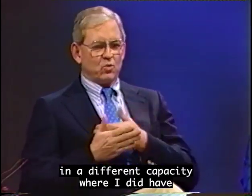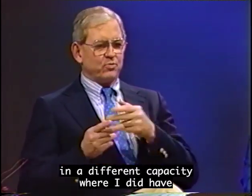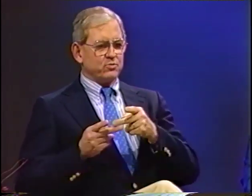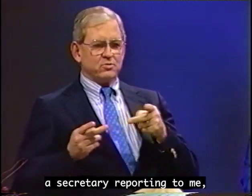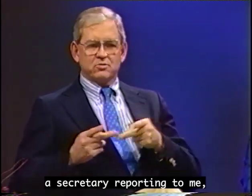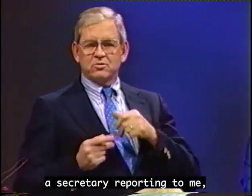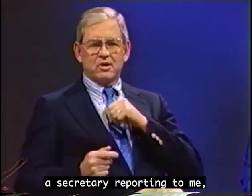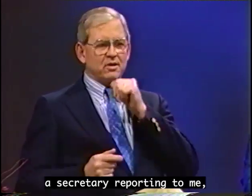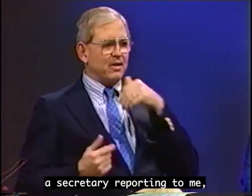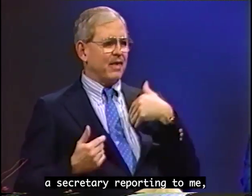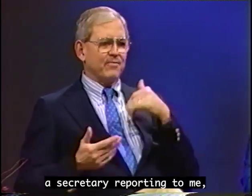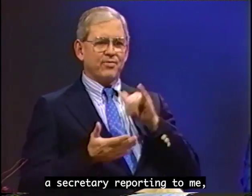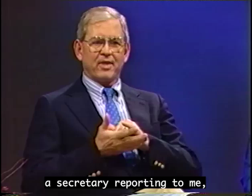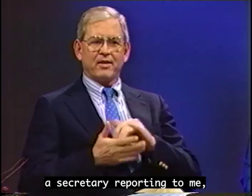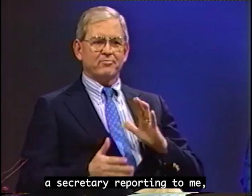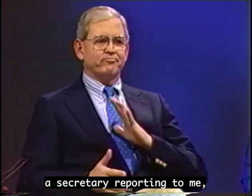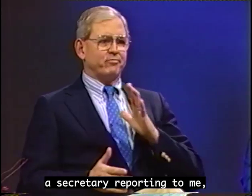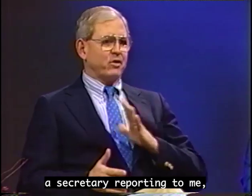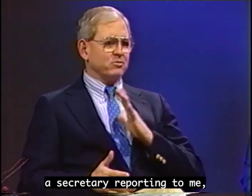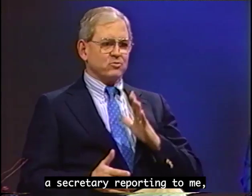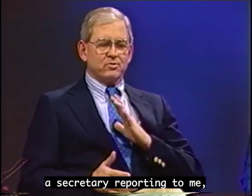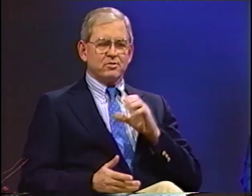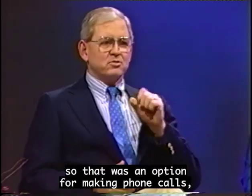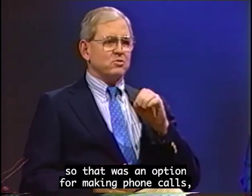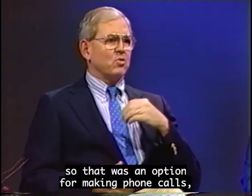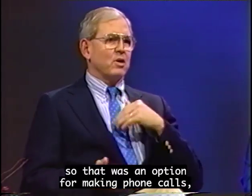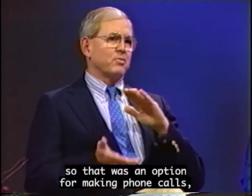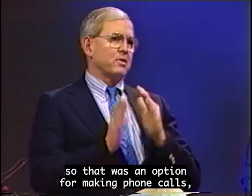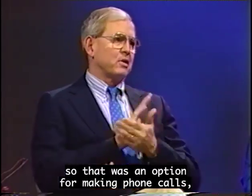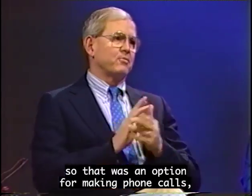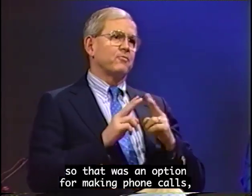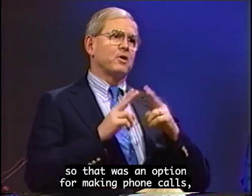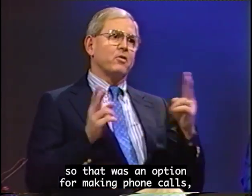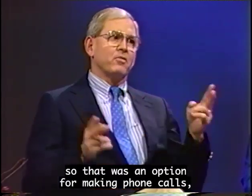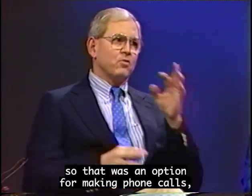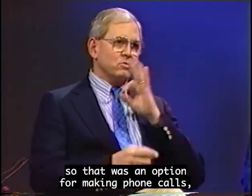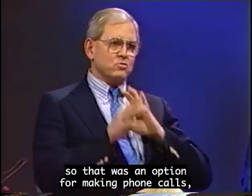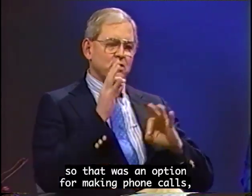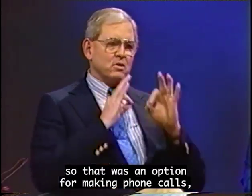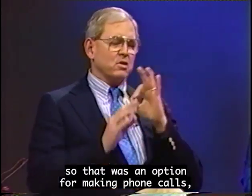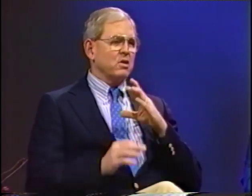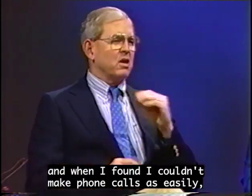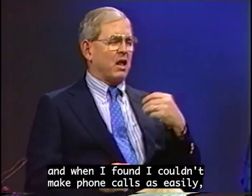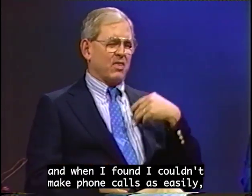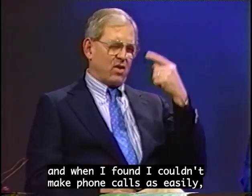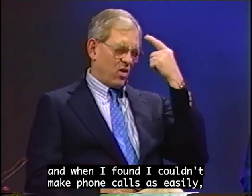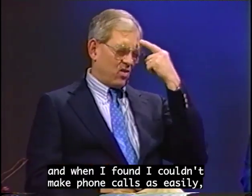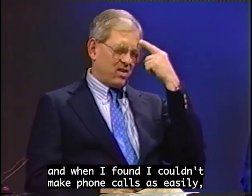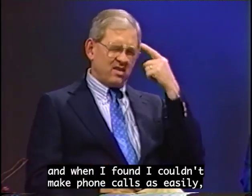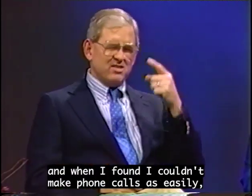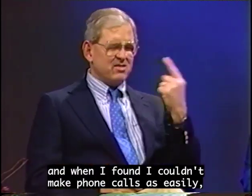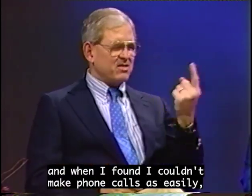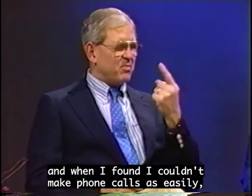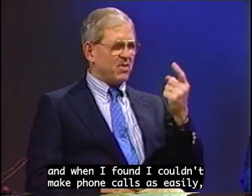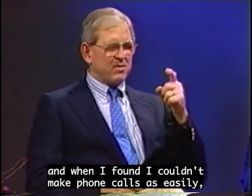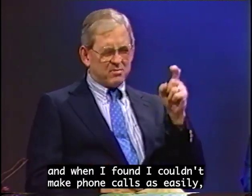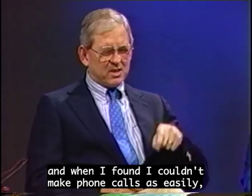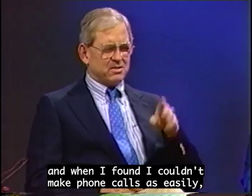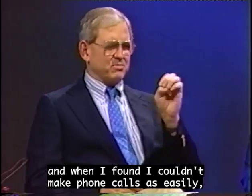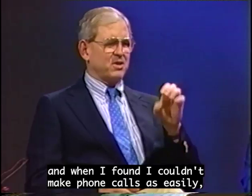I did have a secretary reporting to me. So that was an option for making phone calls. And when I found I couldn't make phone calls as